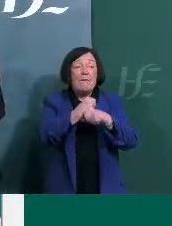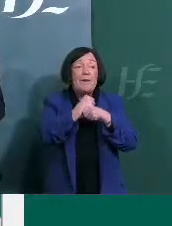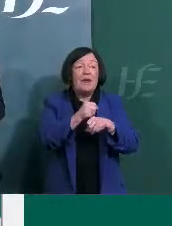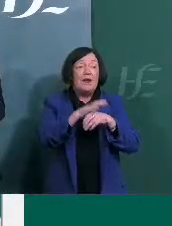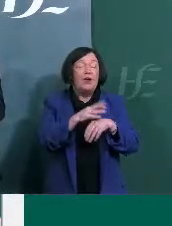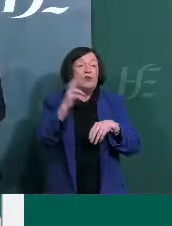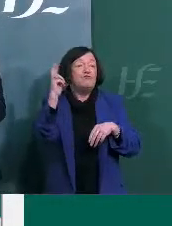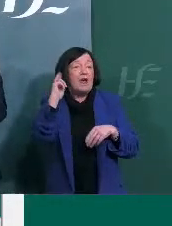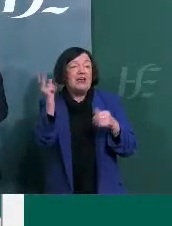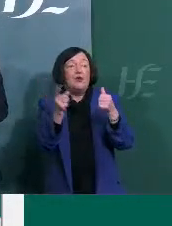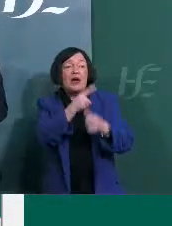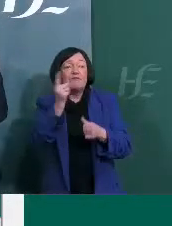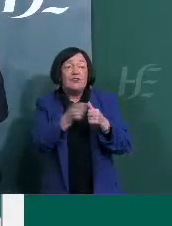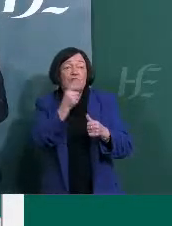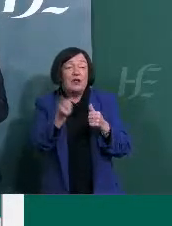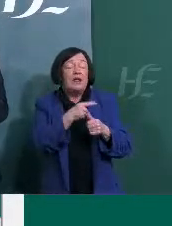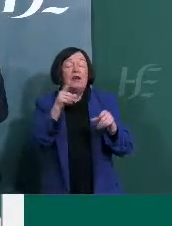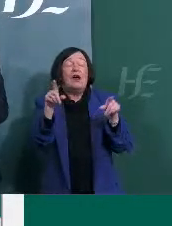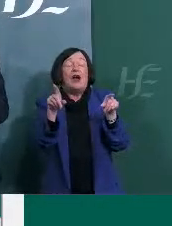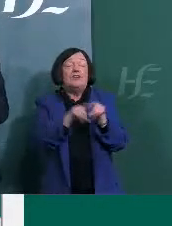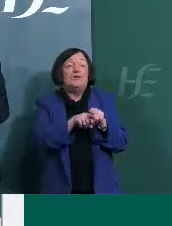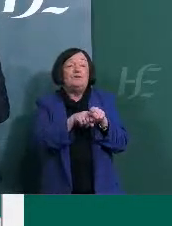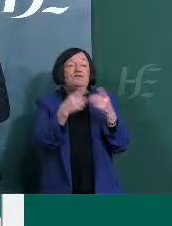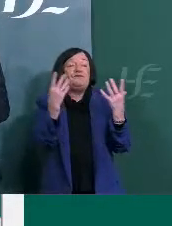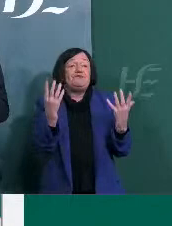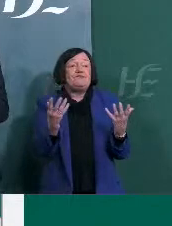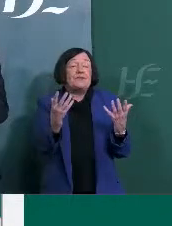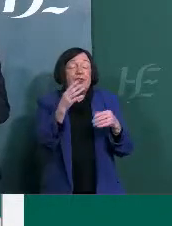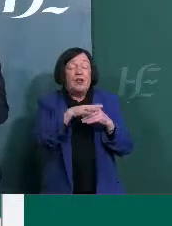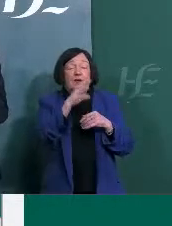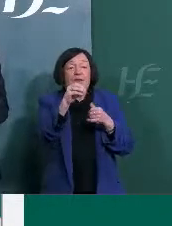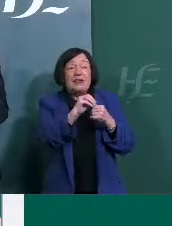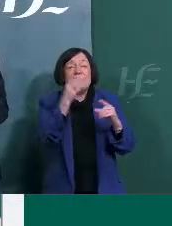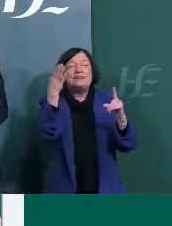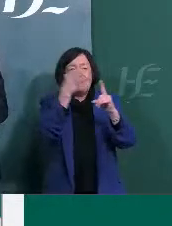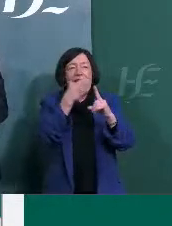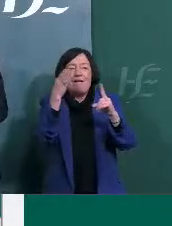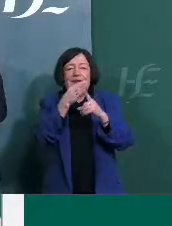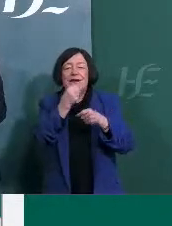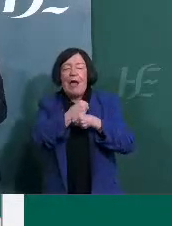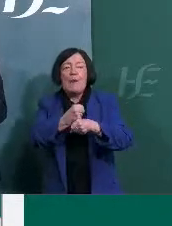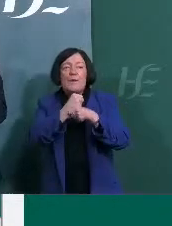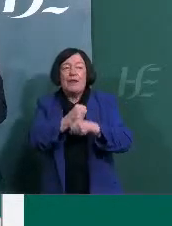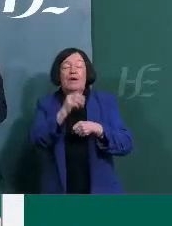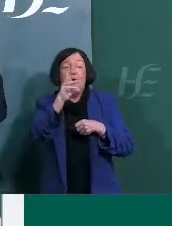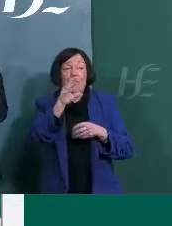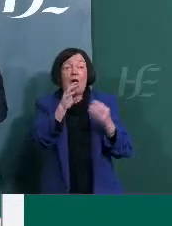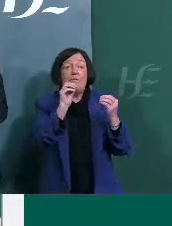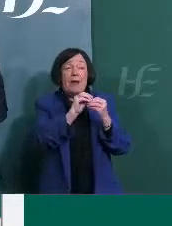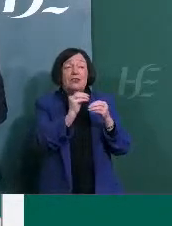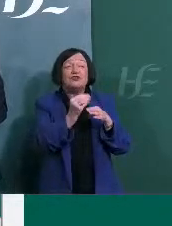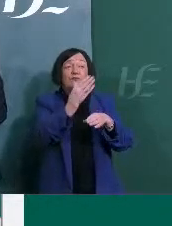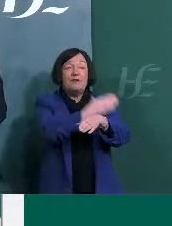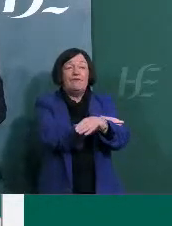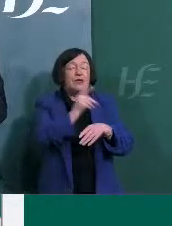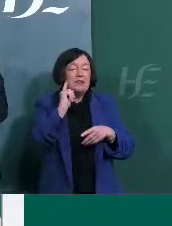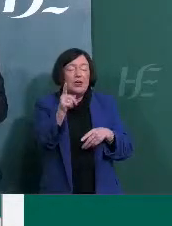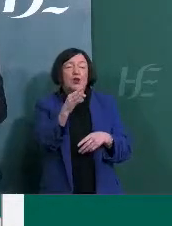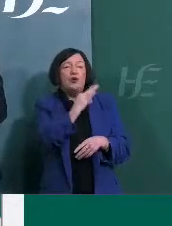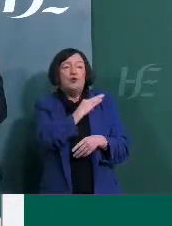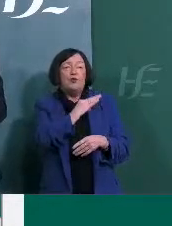of radio advertisements and also in terms of particular targeted campaigns. And Paul referred to it earlier, we're continuing to see